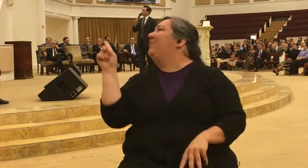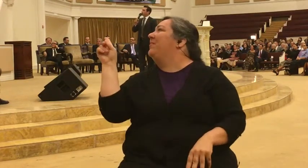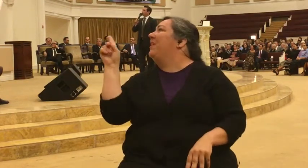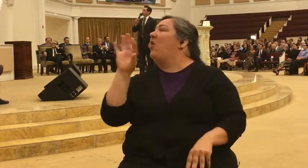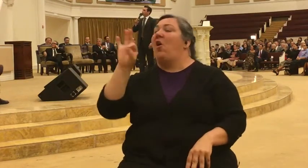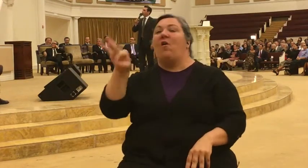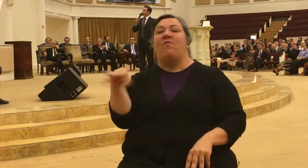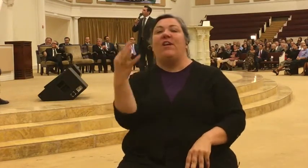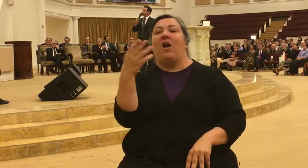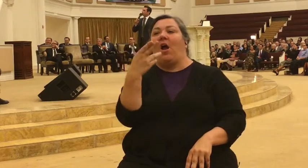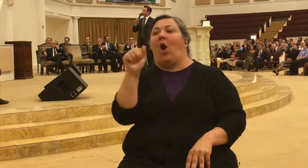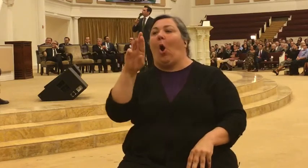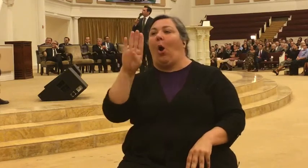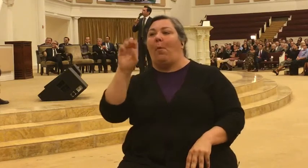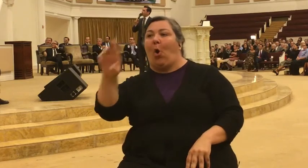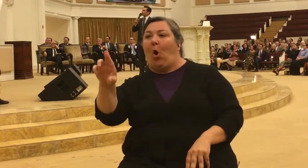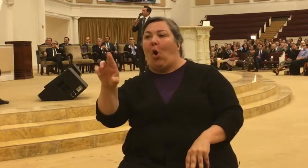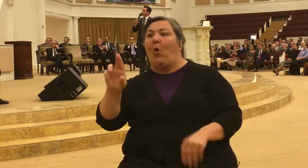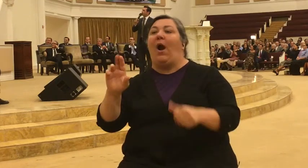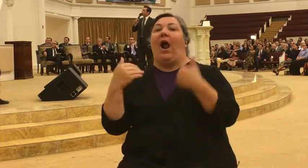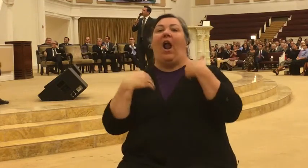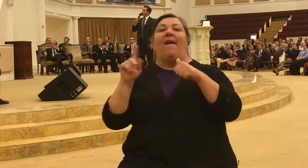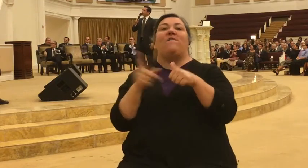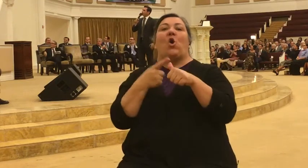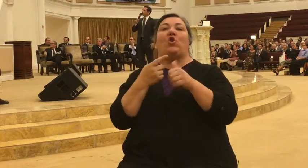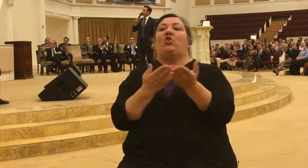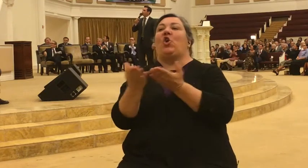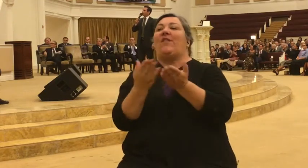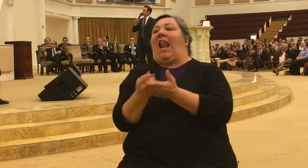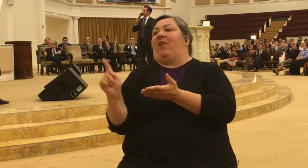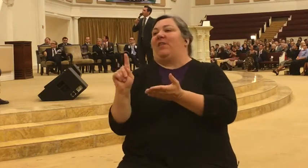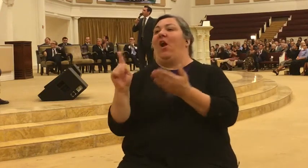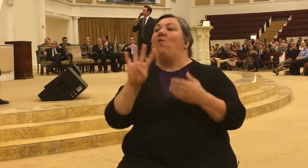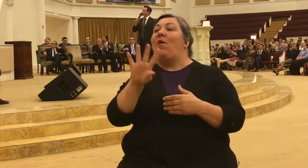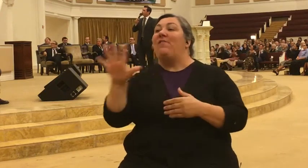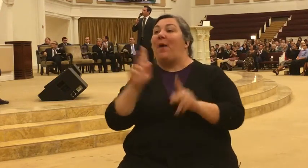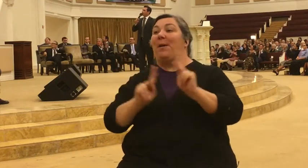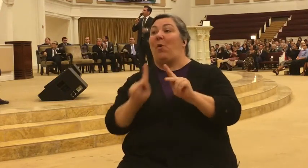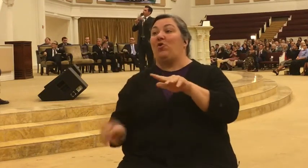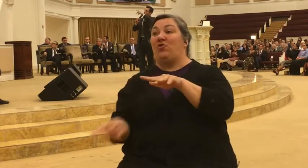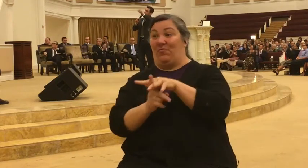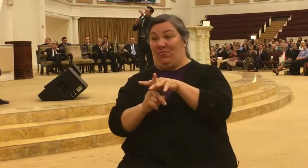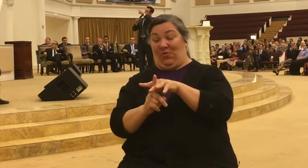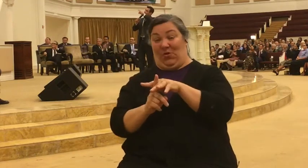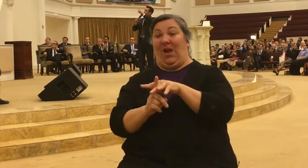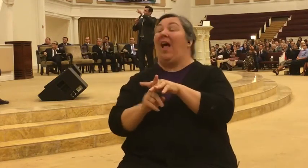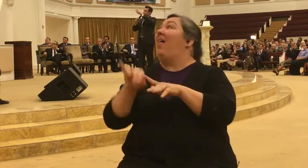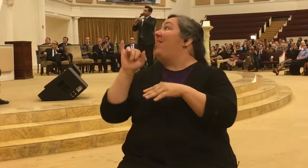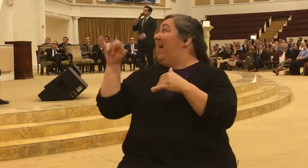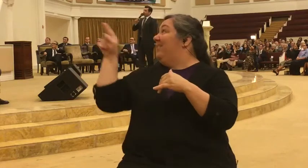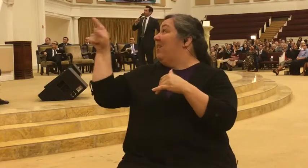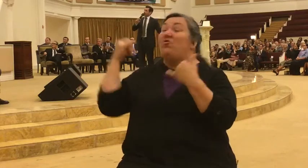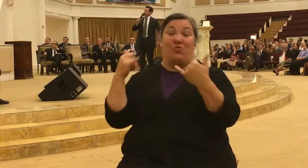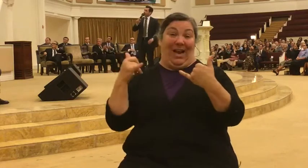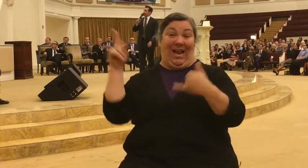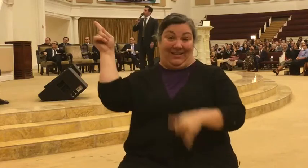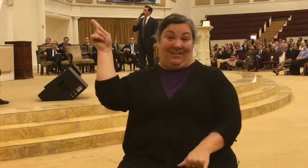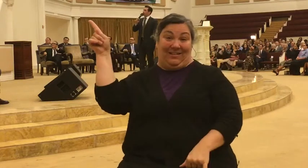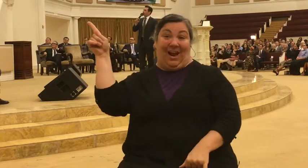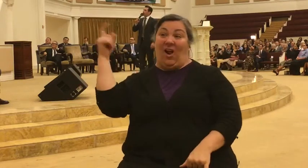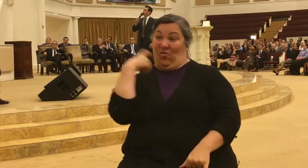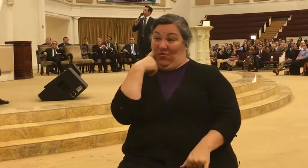French Harbor location. We launched our first service last week, had 45 people in attendance. This is a picture of today. I got